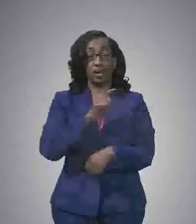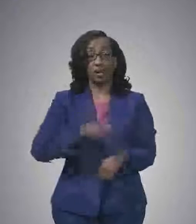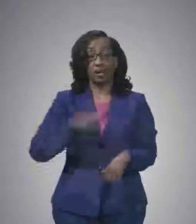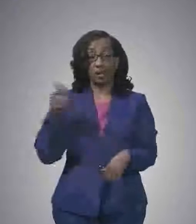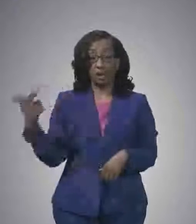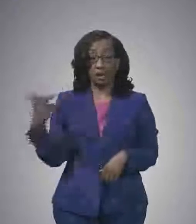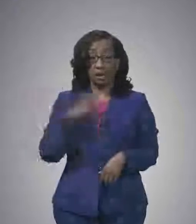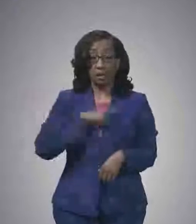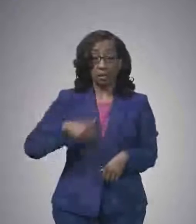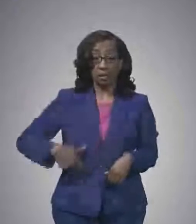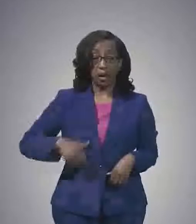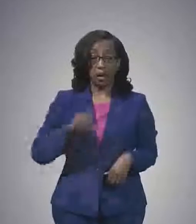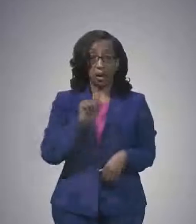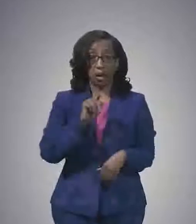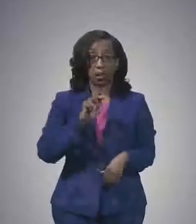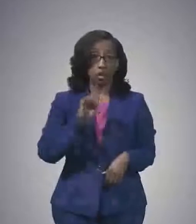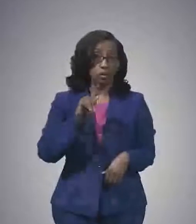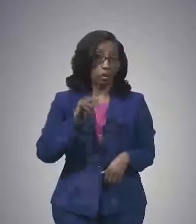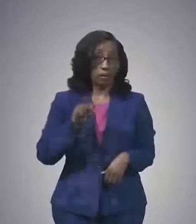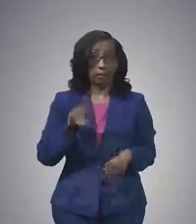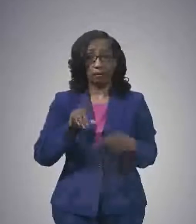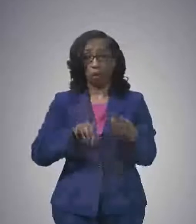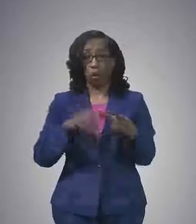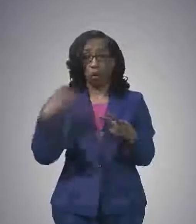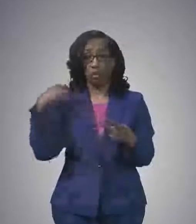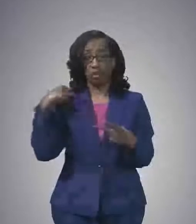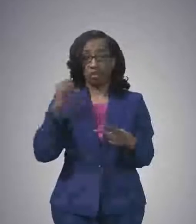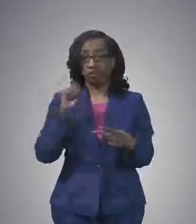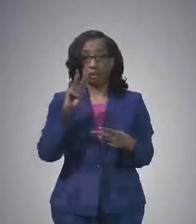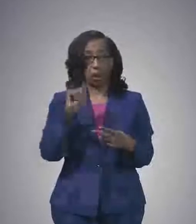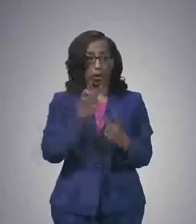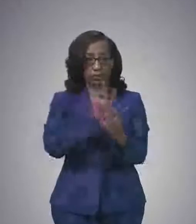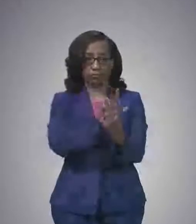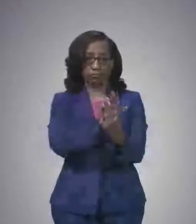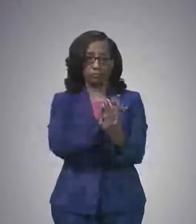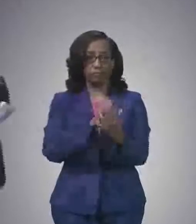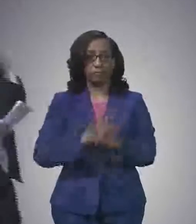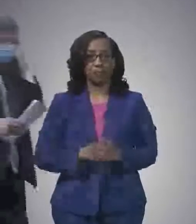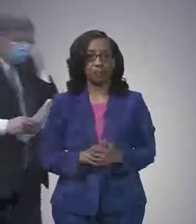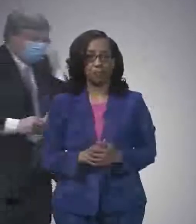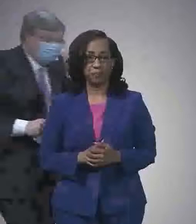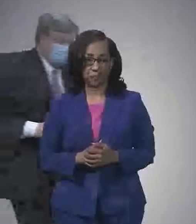either Mayor Strickland or Chief Sweat to answer that more fully.